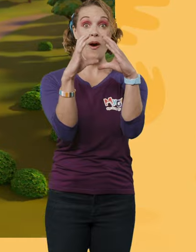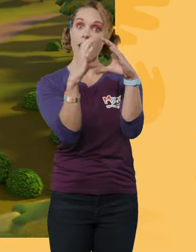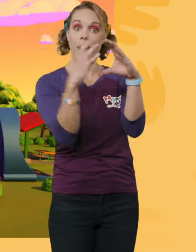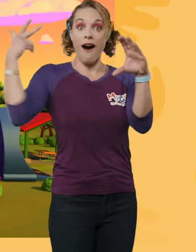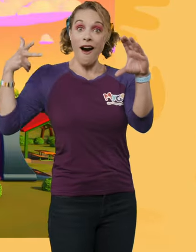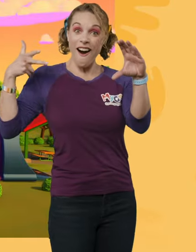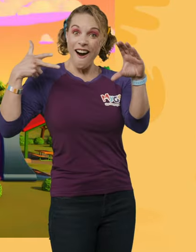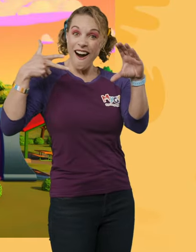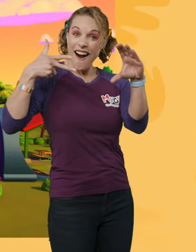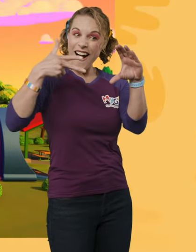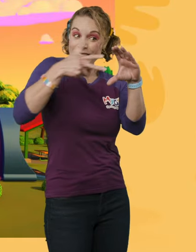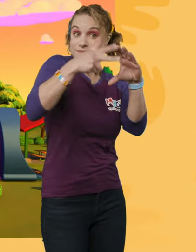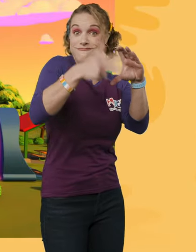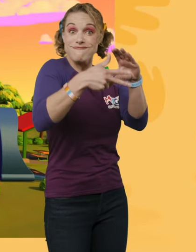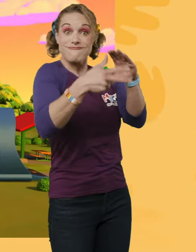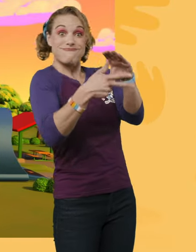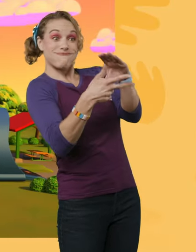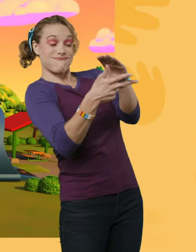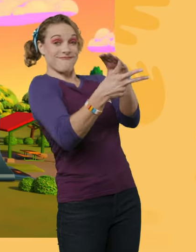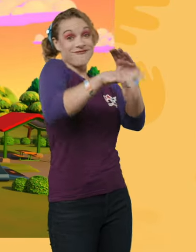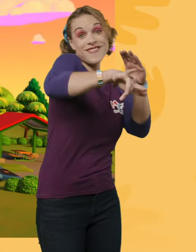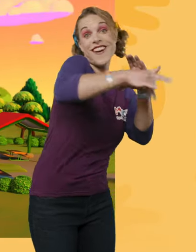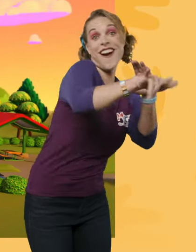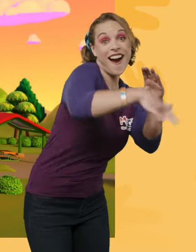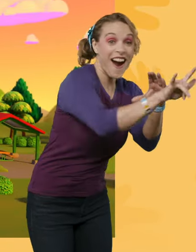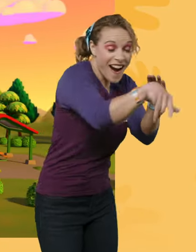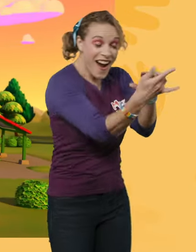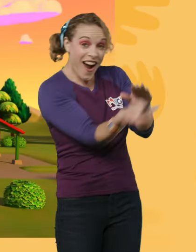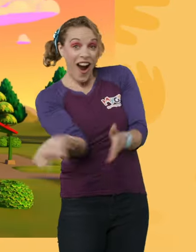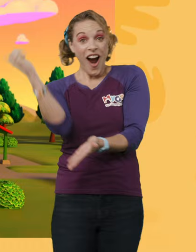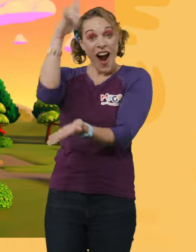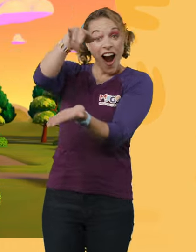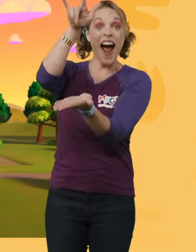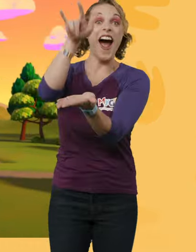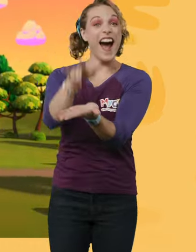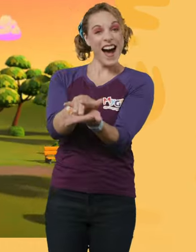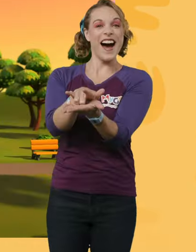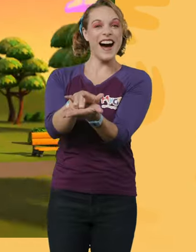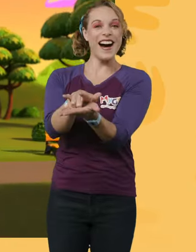Thank you.